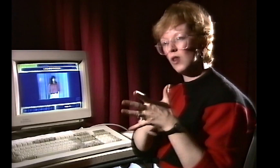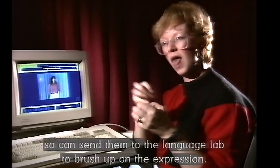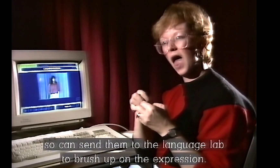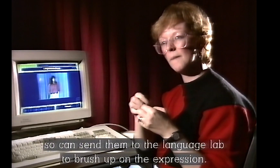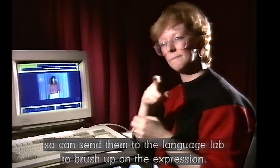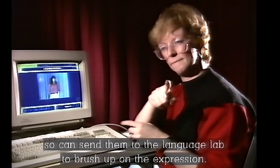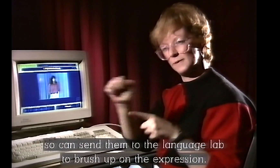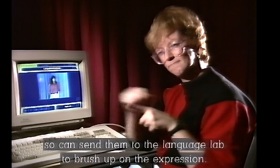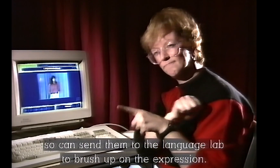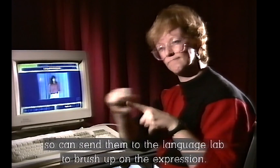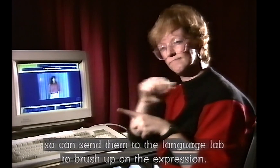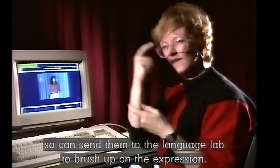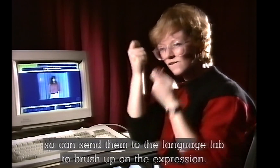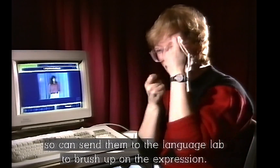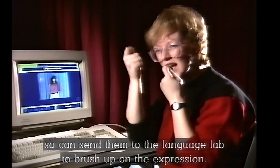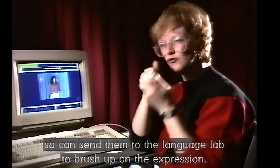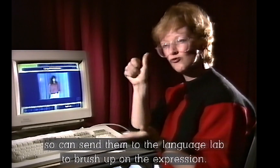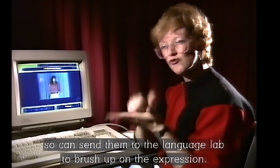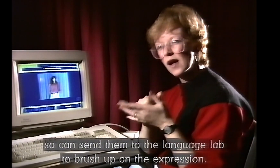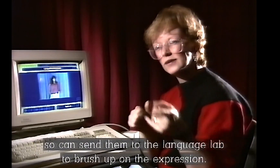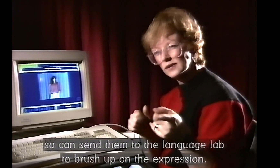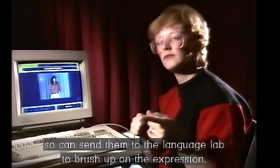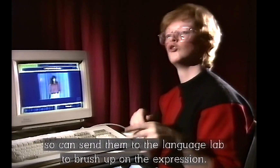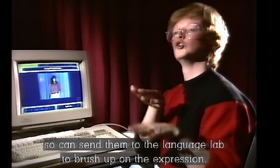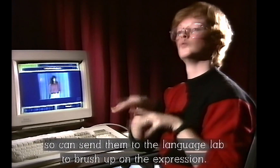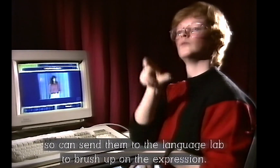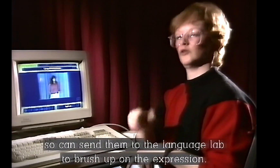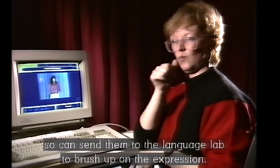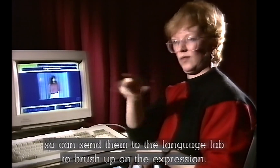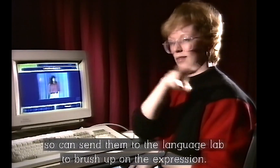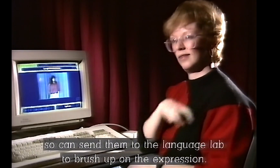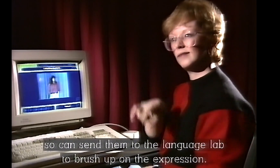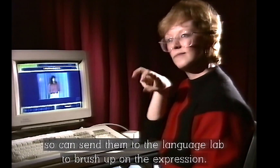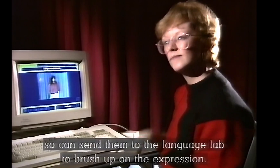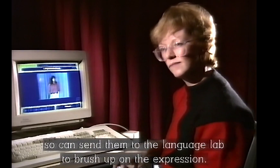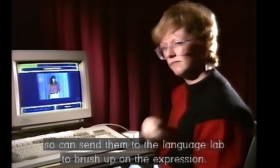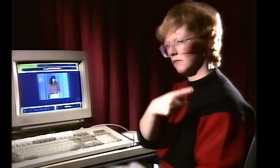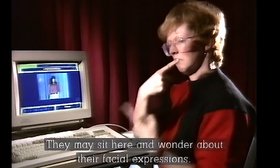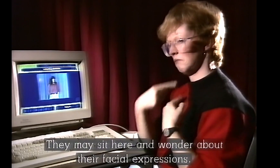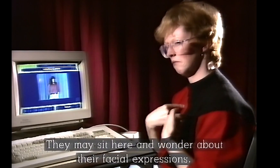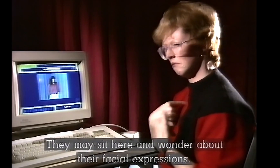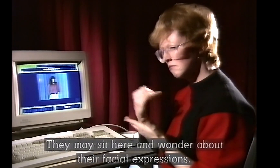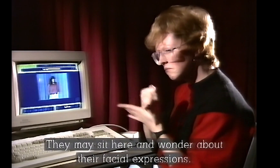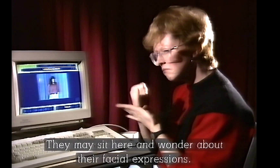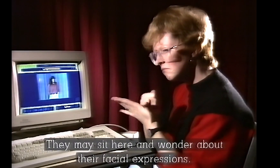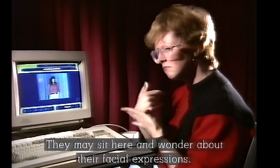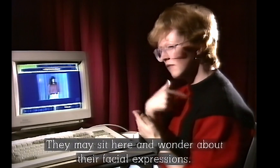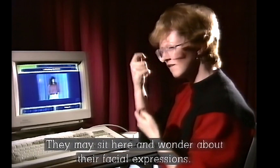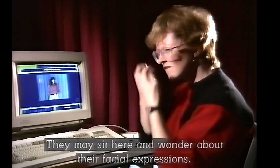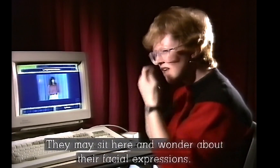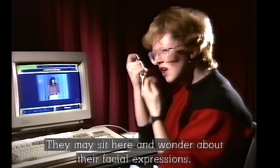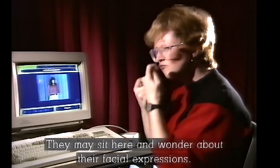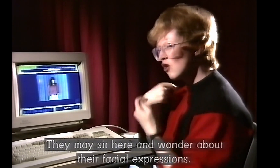may also feel that some students seem to be weak with facial expression, so can send them to the language lab to brush up